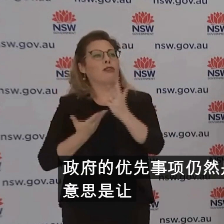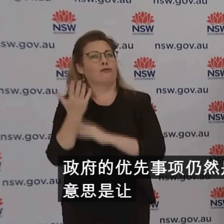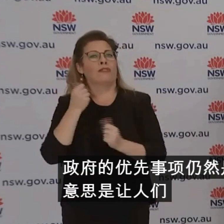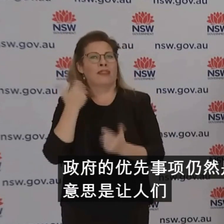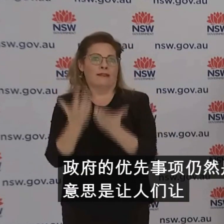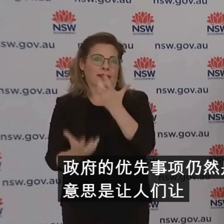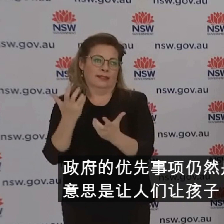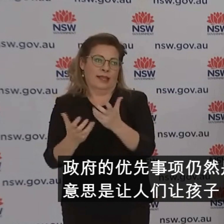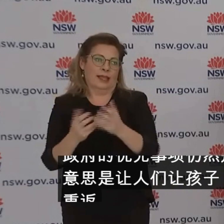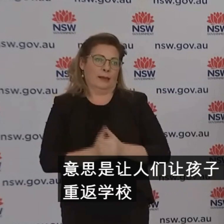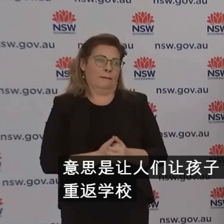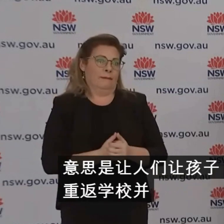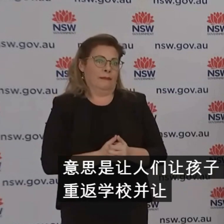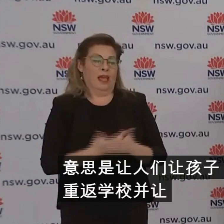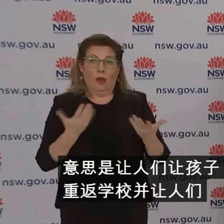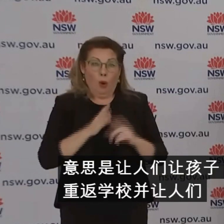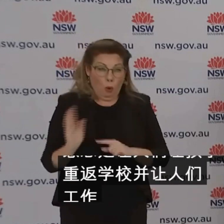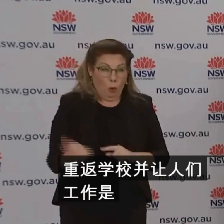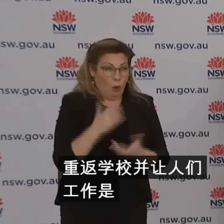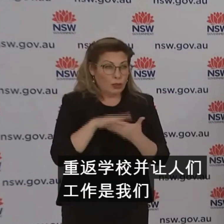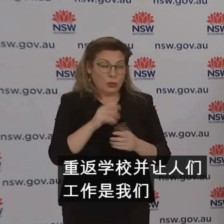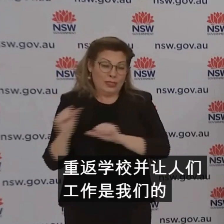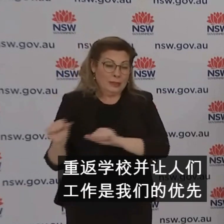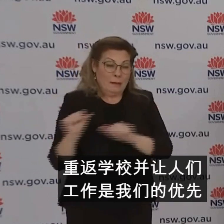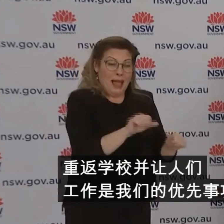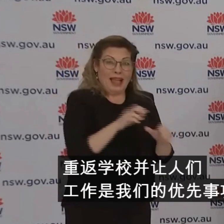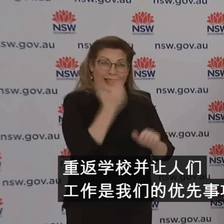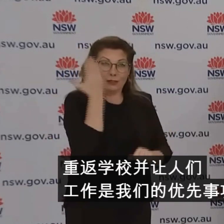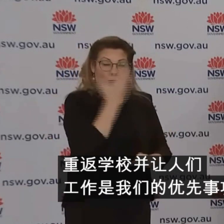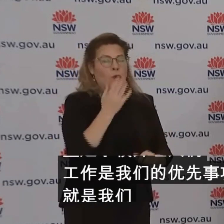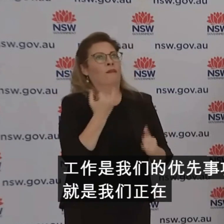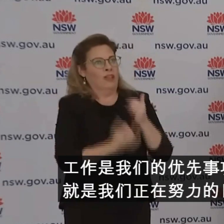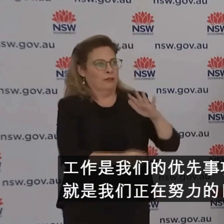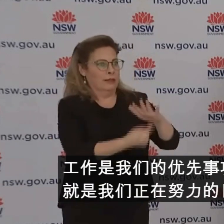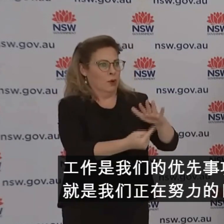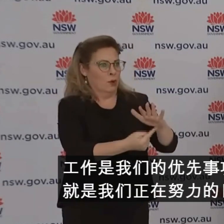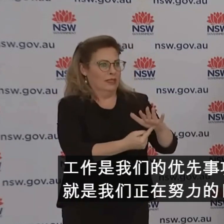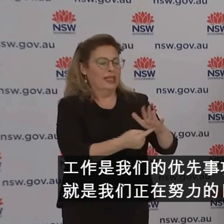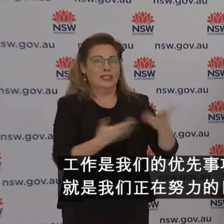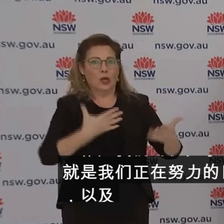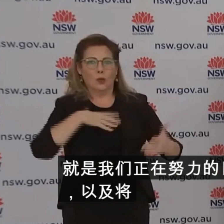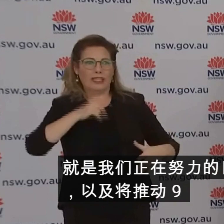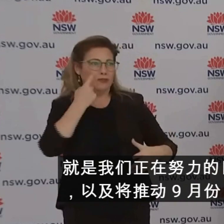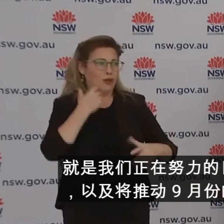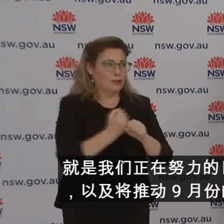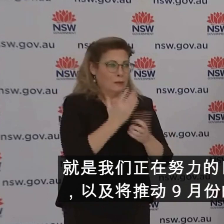getting children back at school and getting people working are our priorities, and that's what we're working towards.